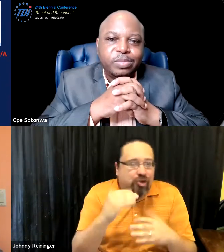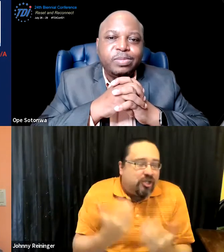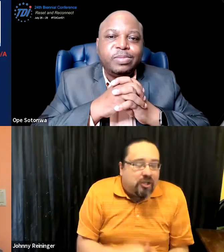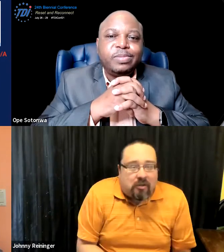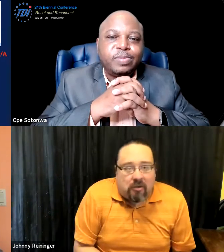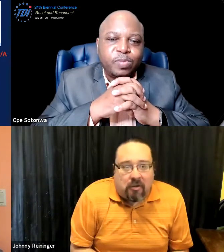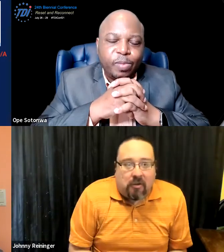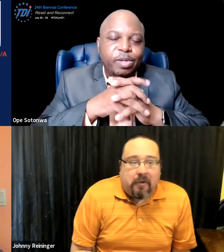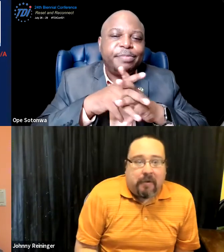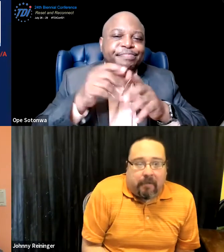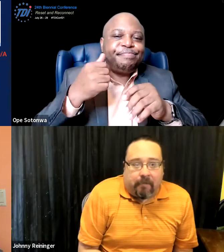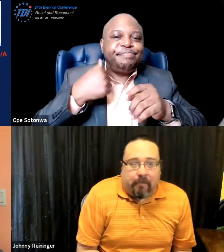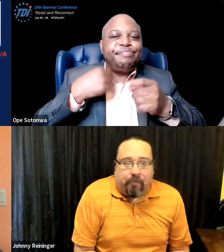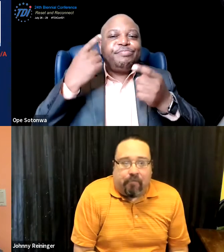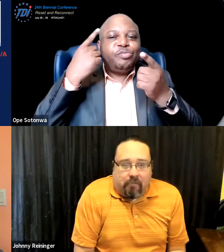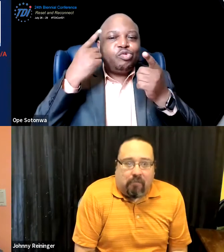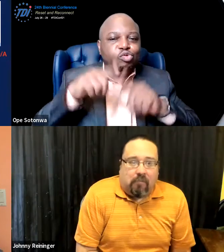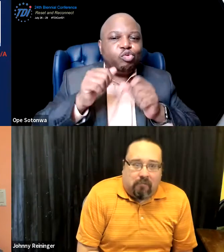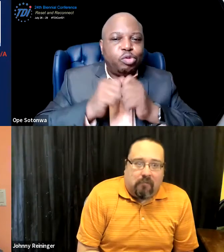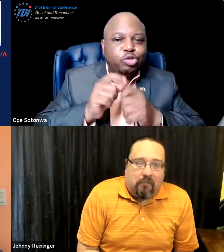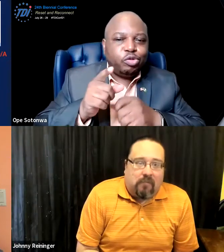who are financially restricted.